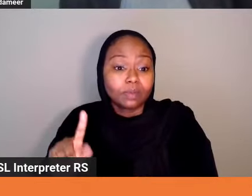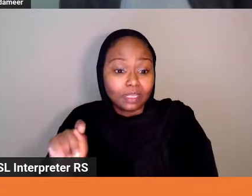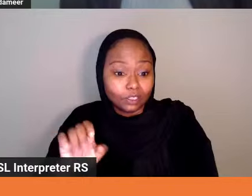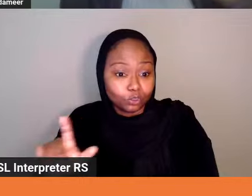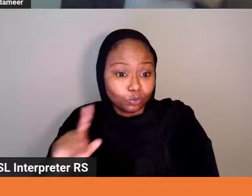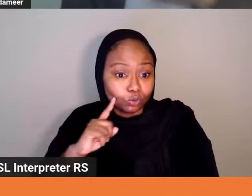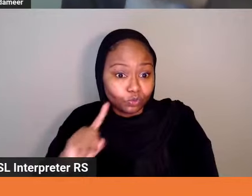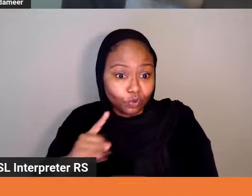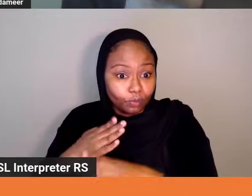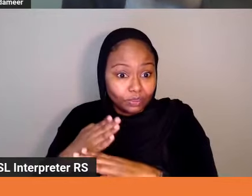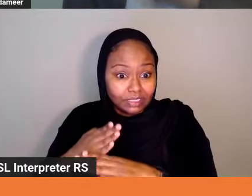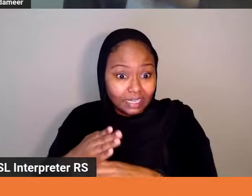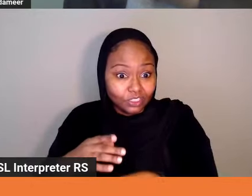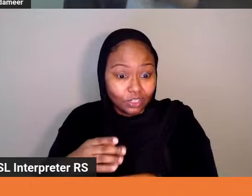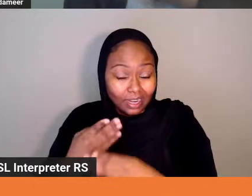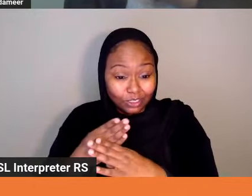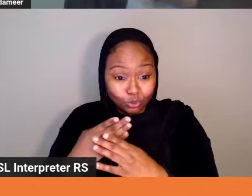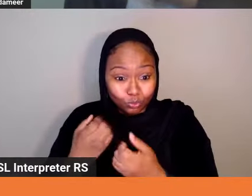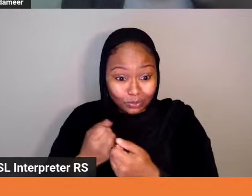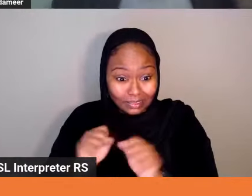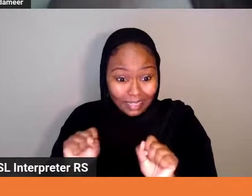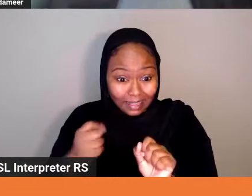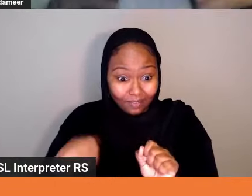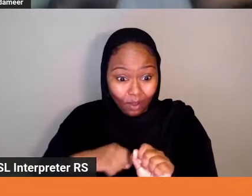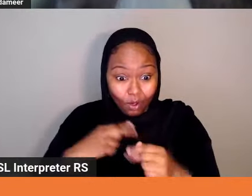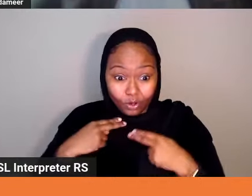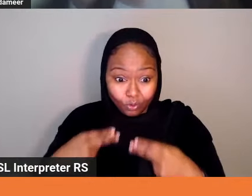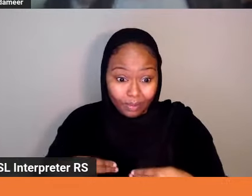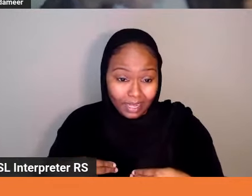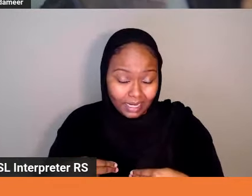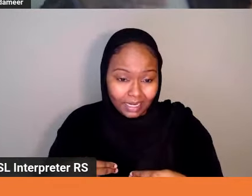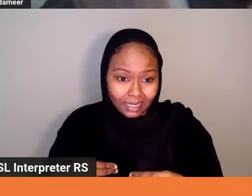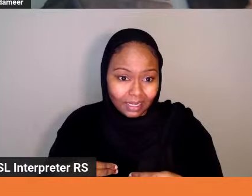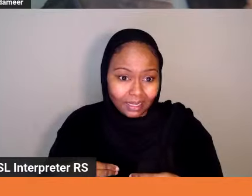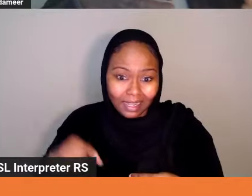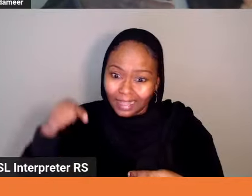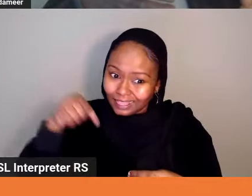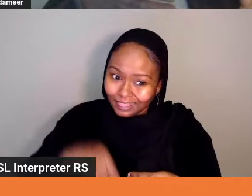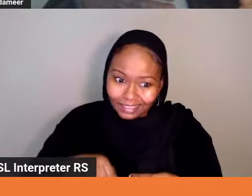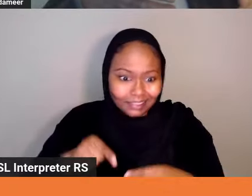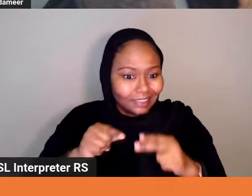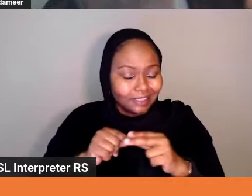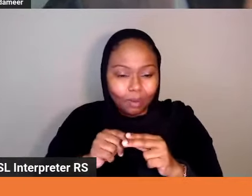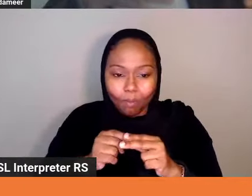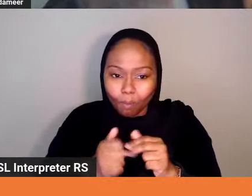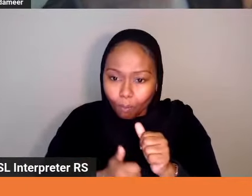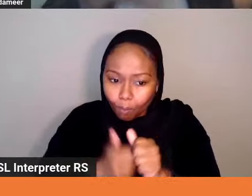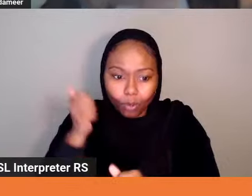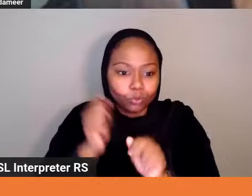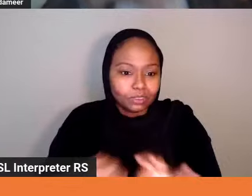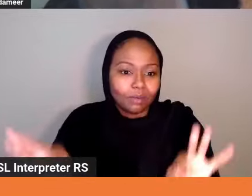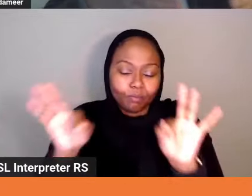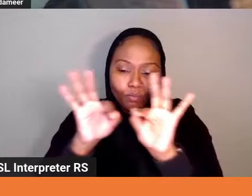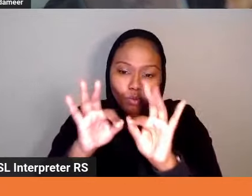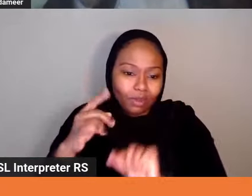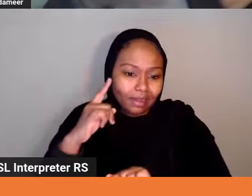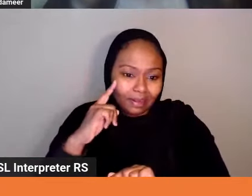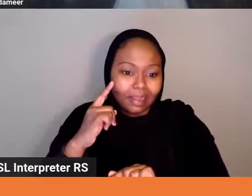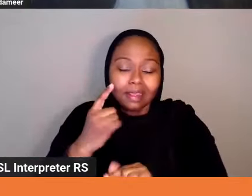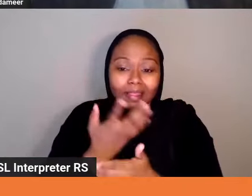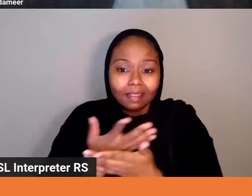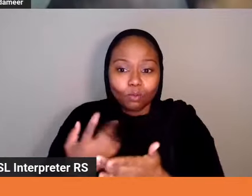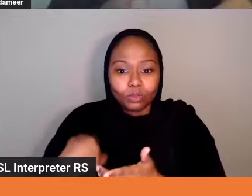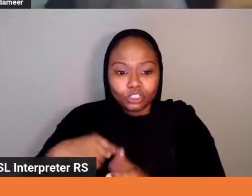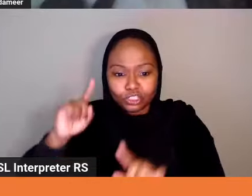protection and to save our humanity, this is the most important thing that now we should think about in the